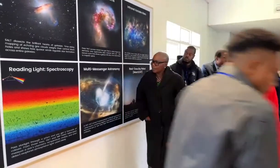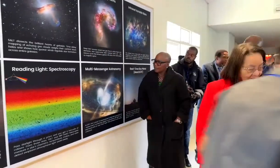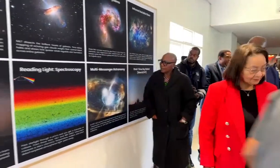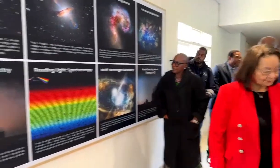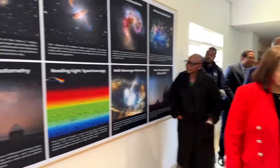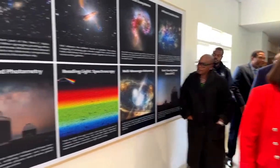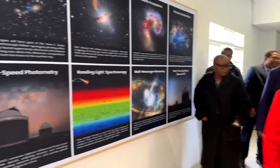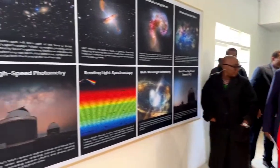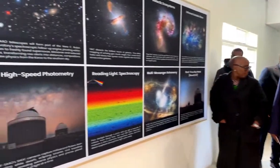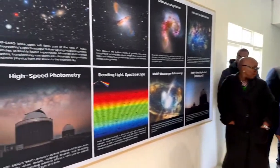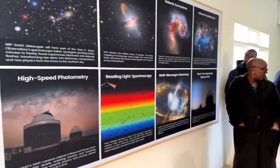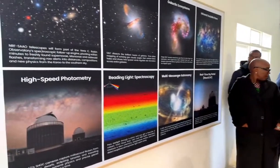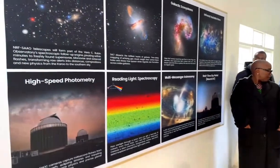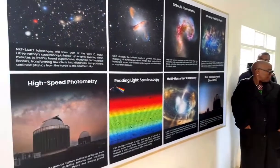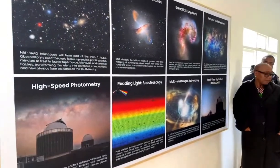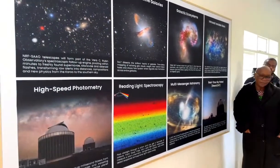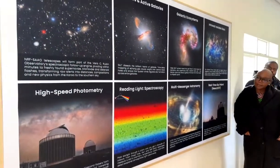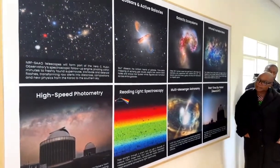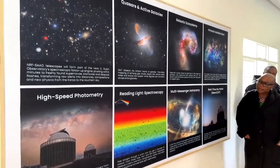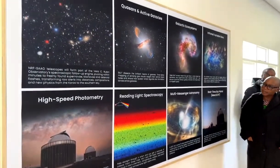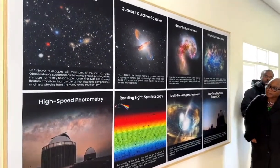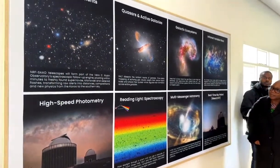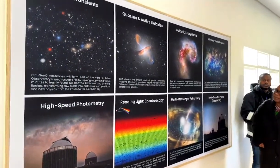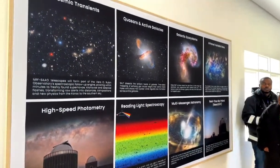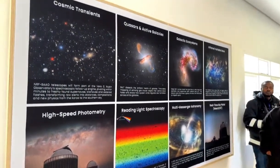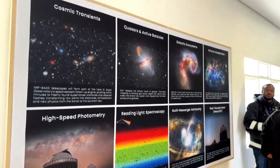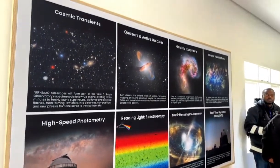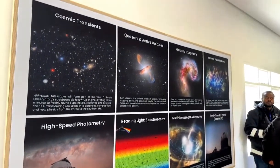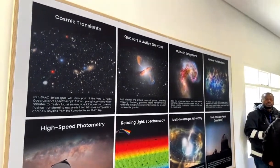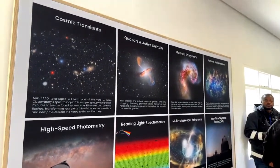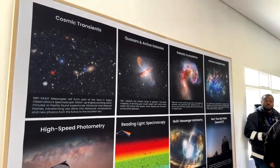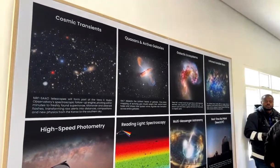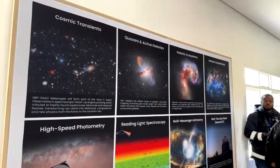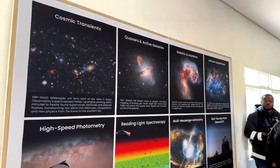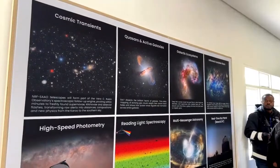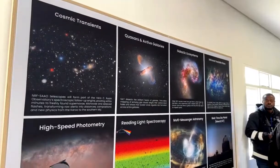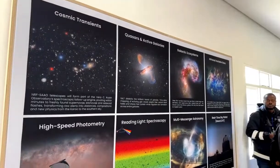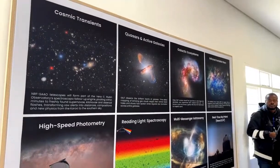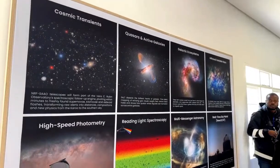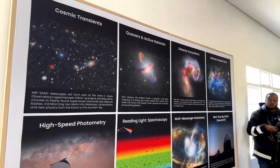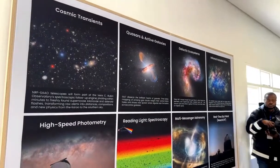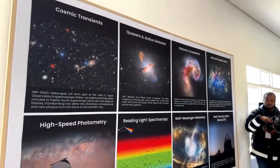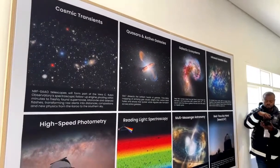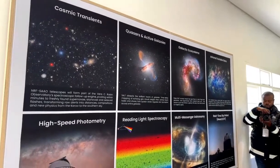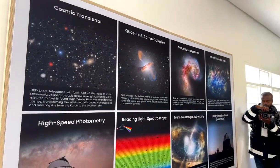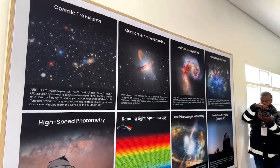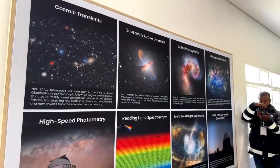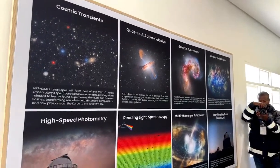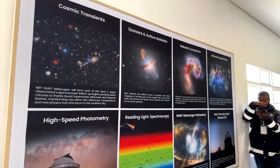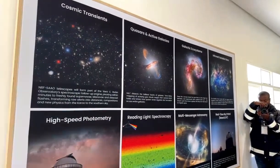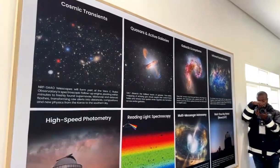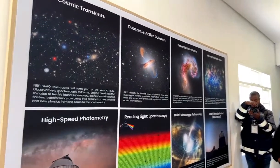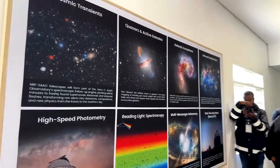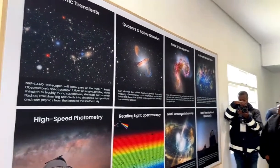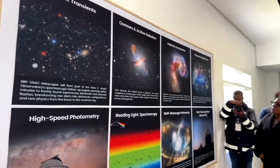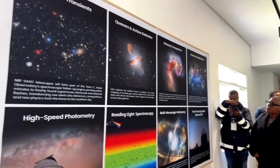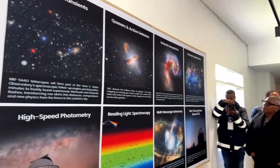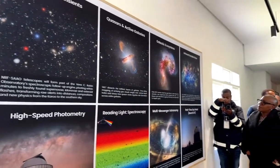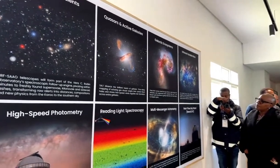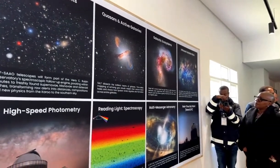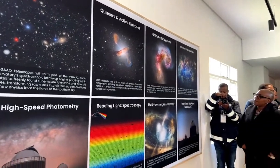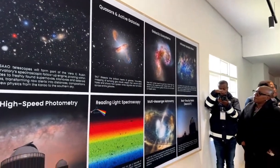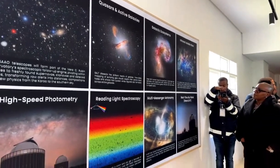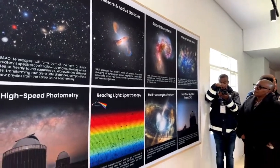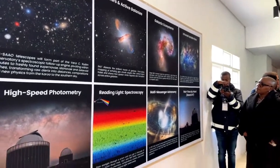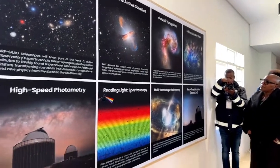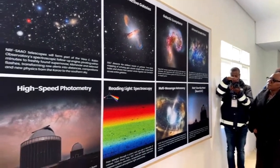have an example of the type of science we do, right? Now I know astronomical images are beautiful to look at.